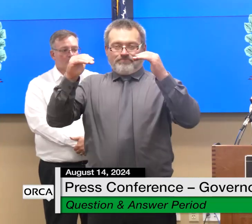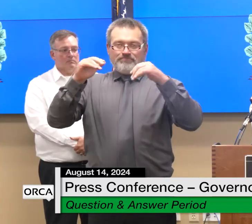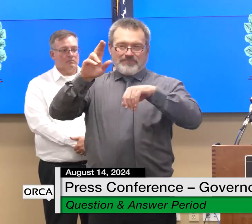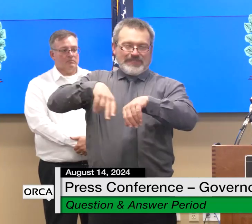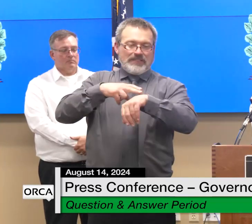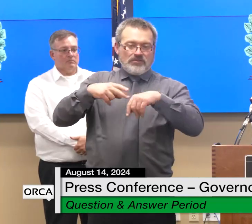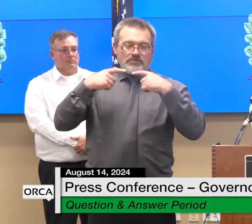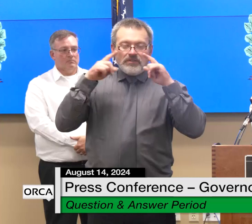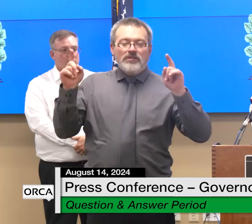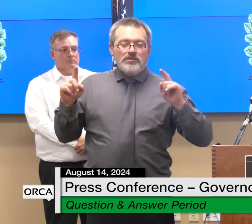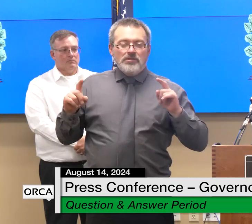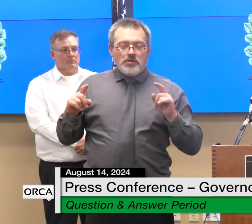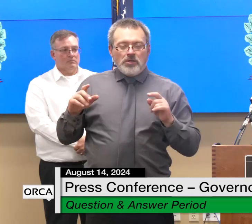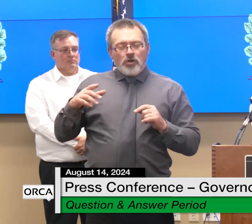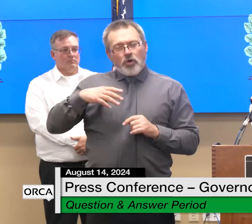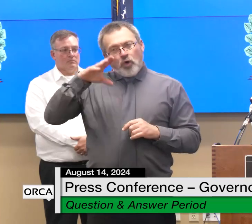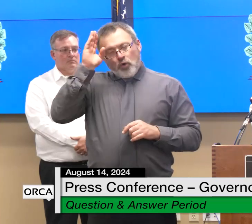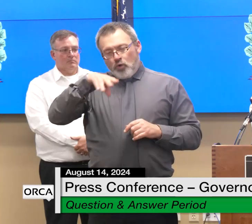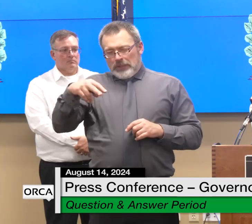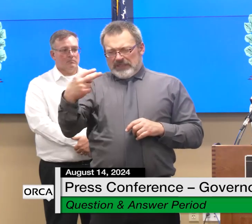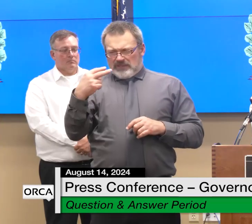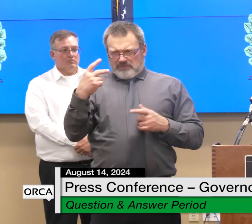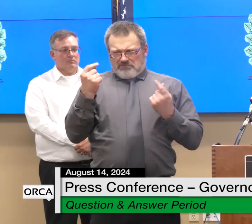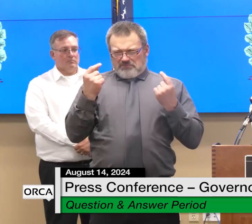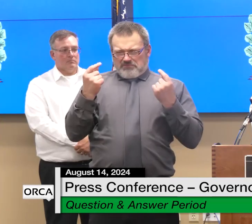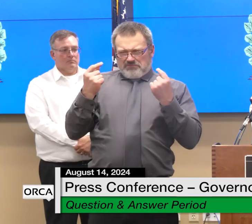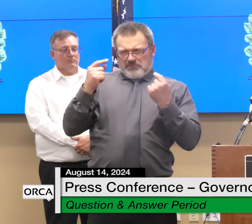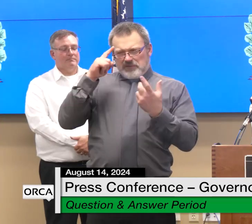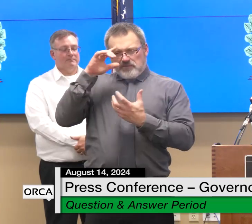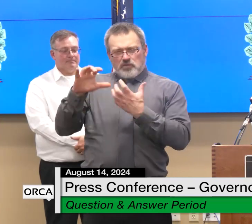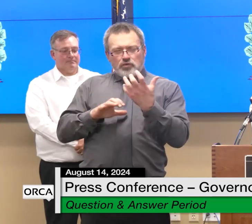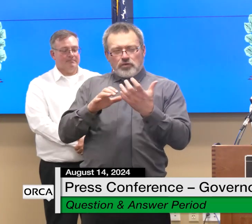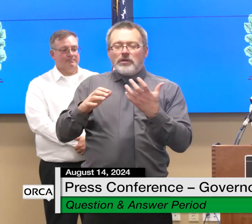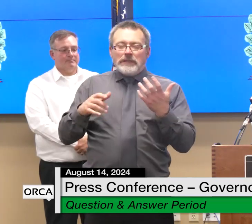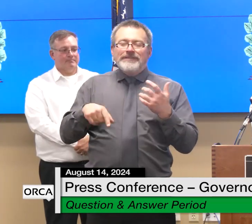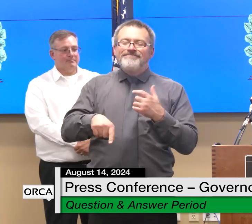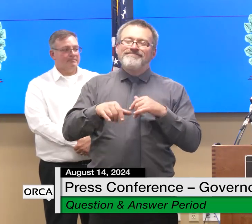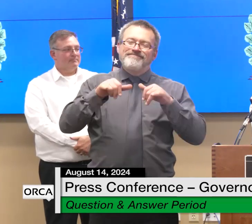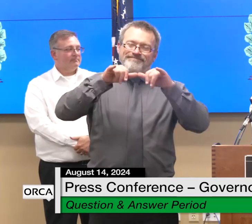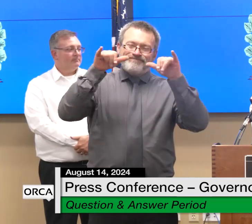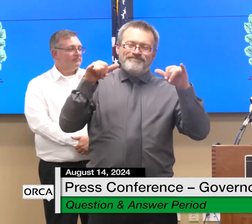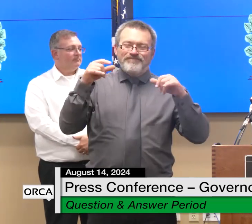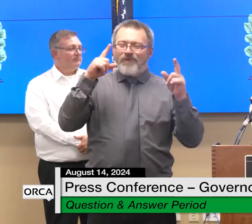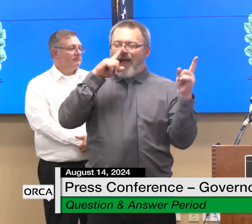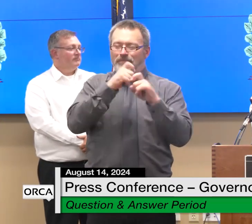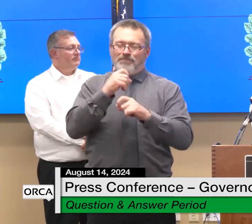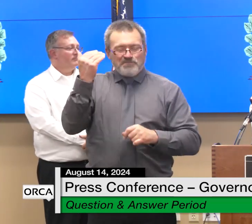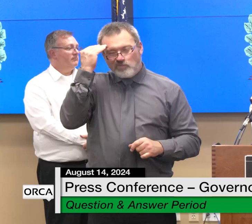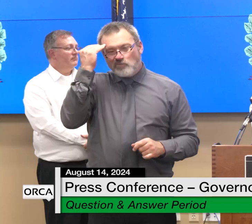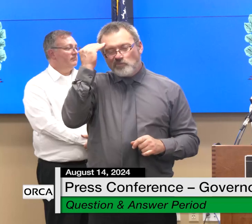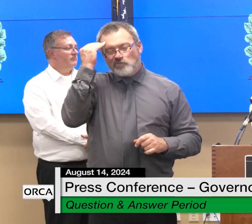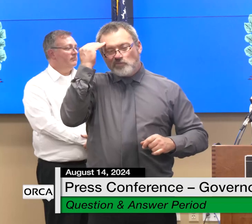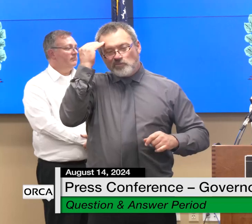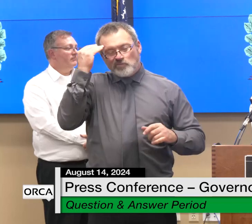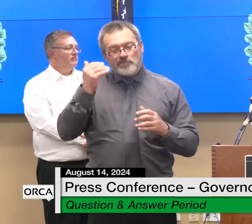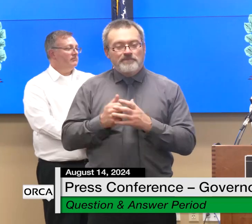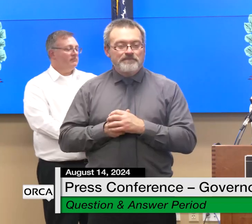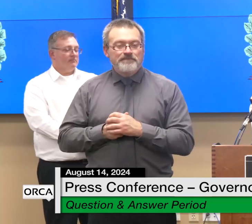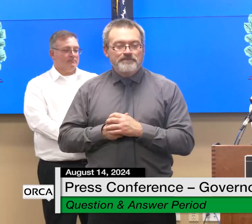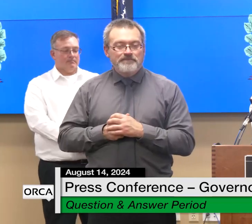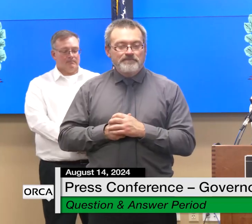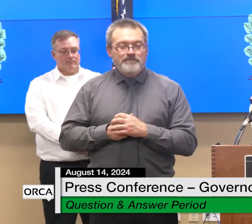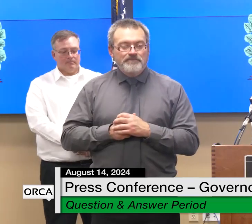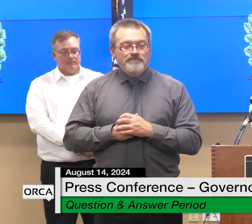say that the entire FEMA construct is very confusing. we'll go back to Lexi one more